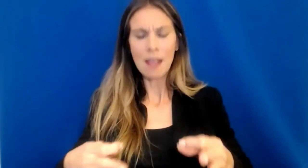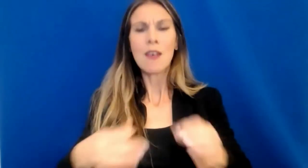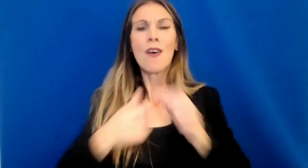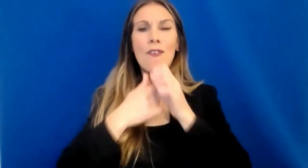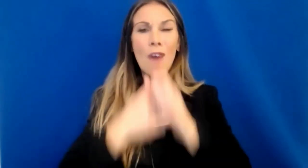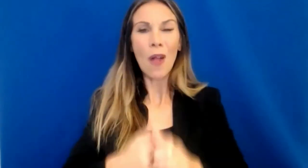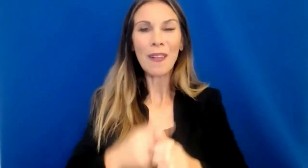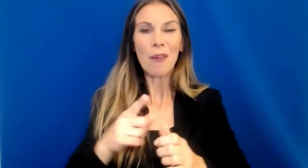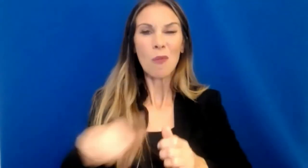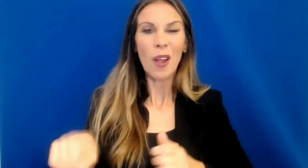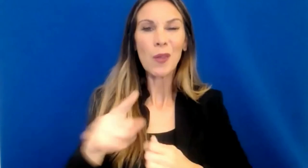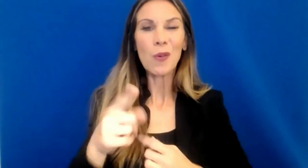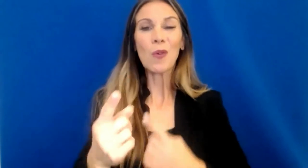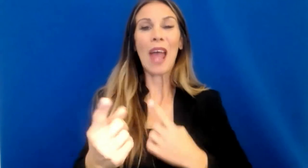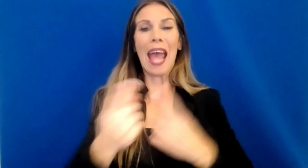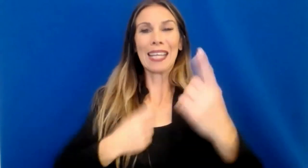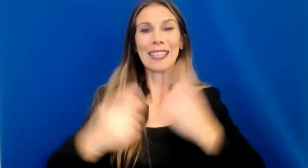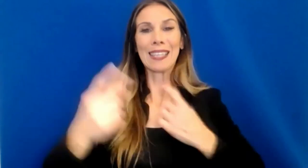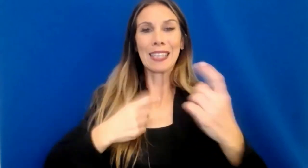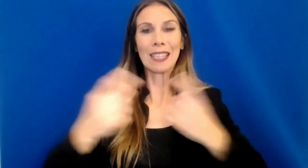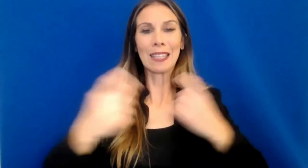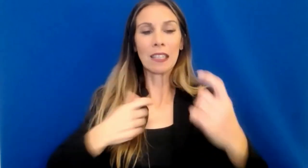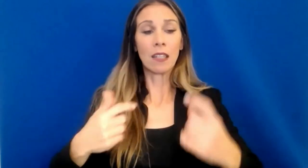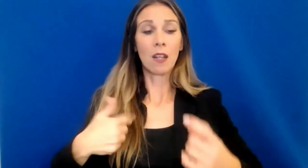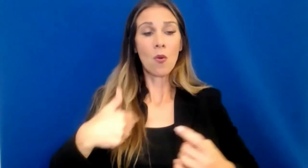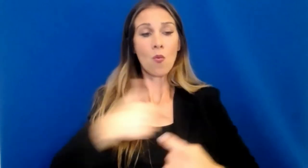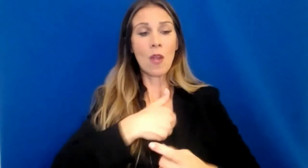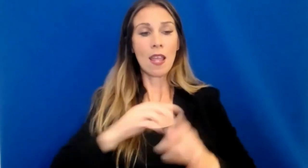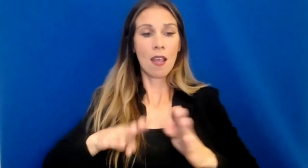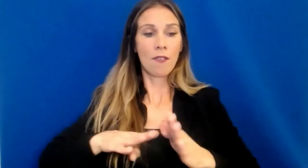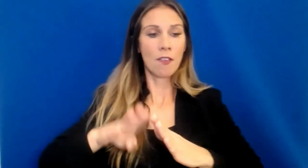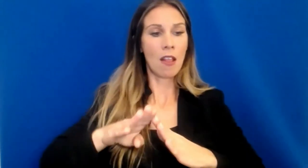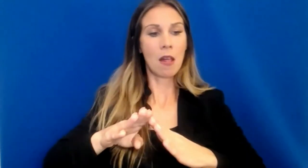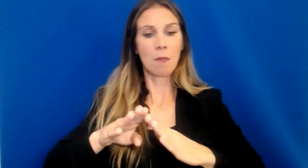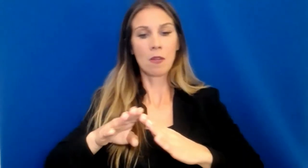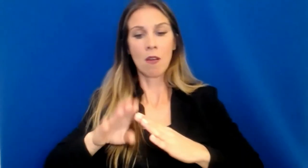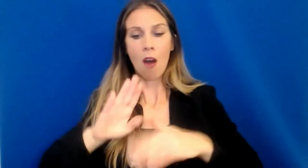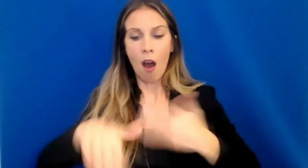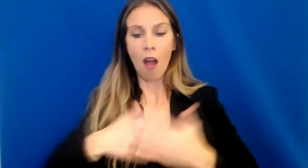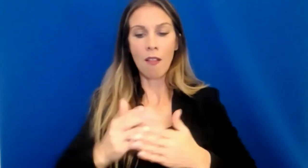And we have designed all of our requests around that.